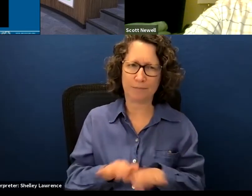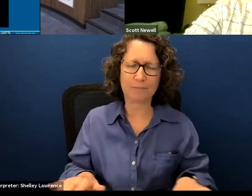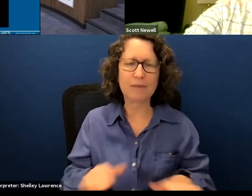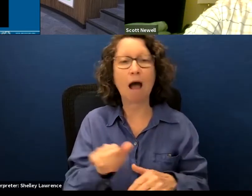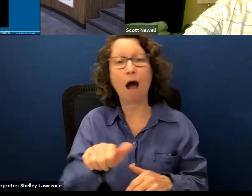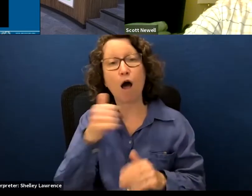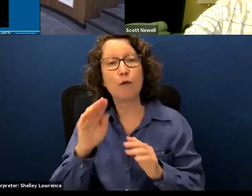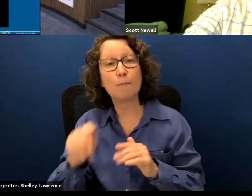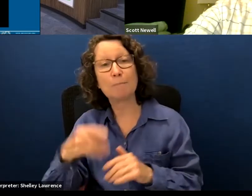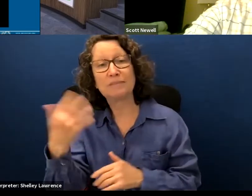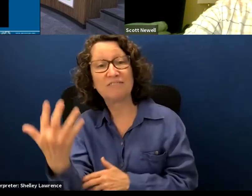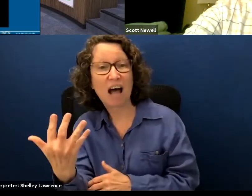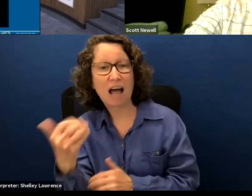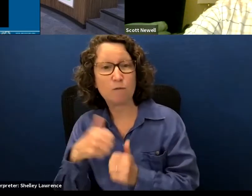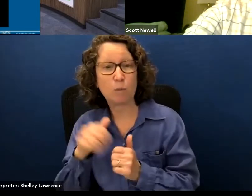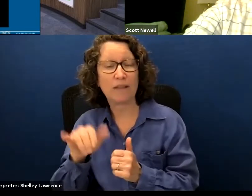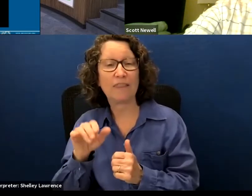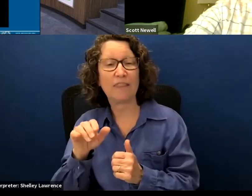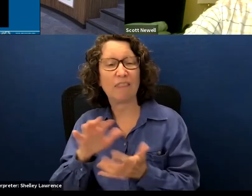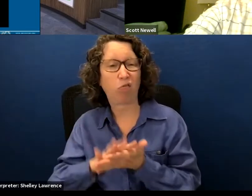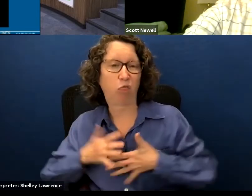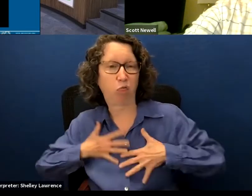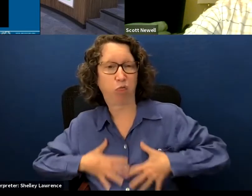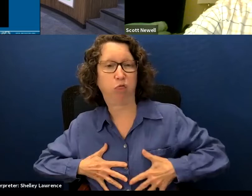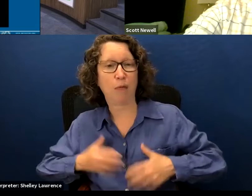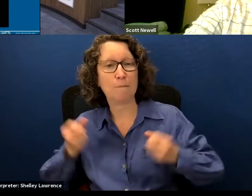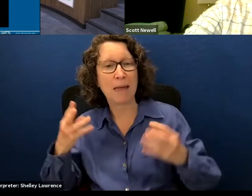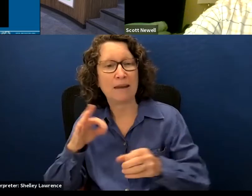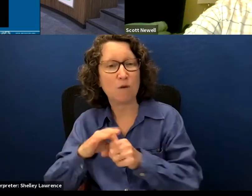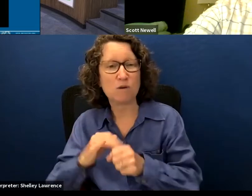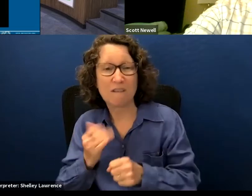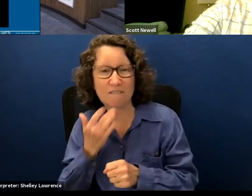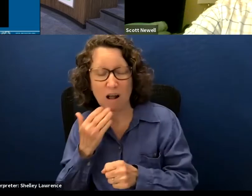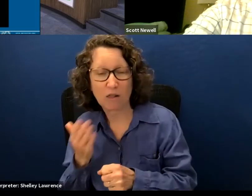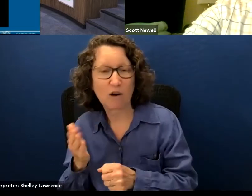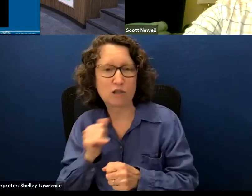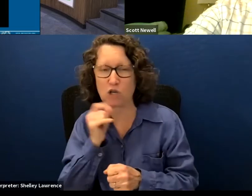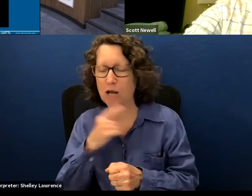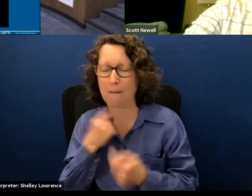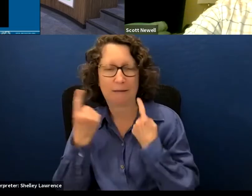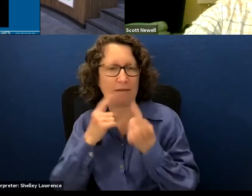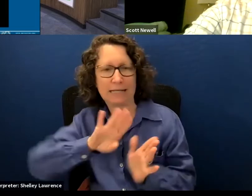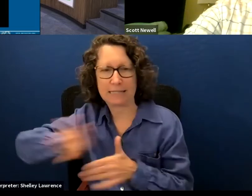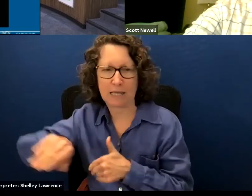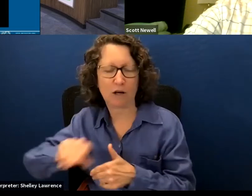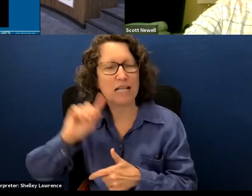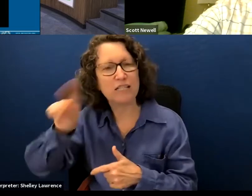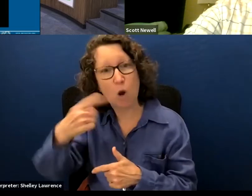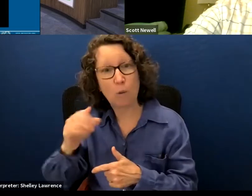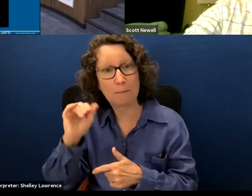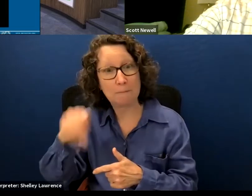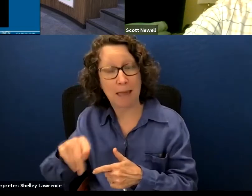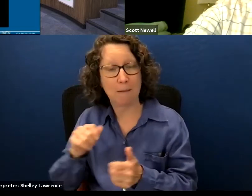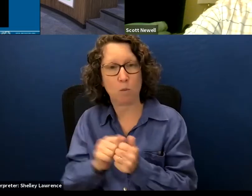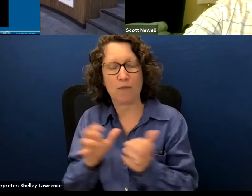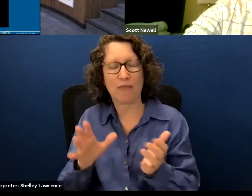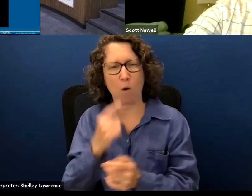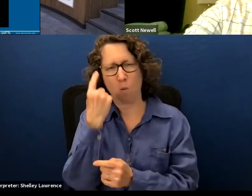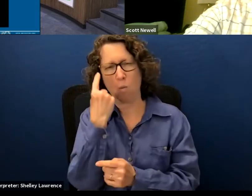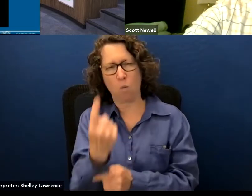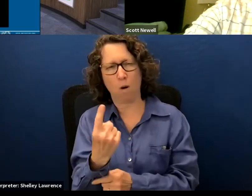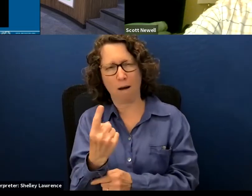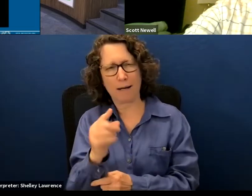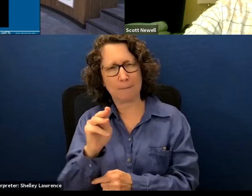maps, Map 5 would disenfranchise thousands of voters of color and should not be considered. It is the only map without a